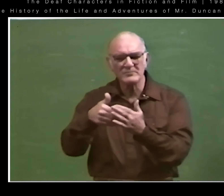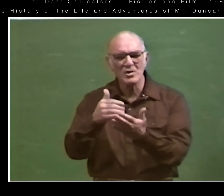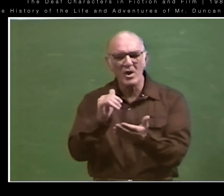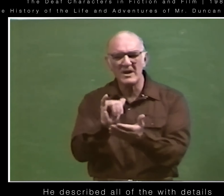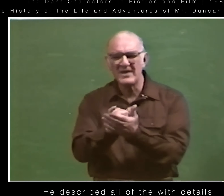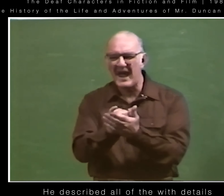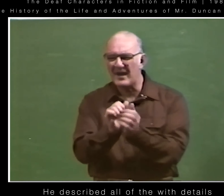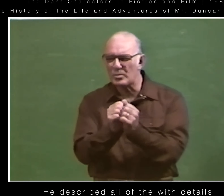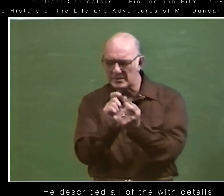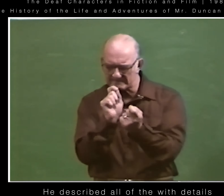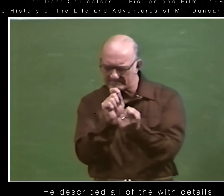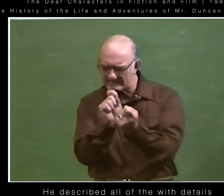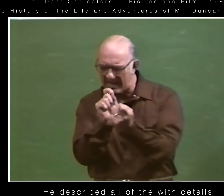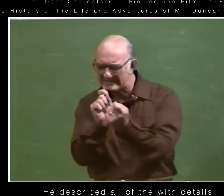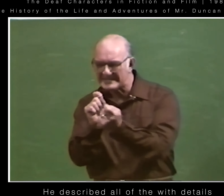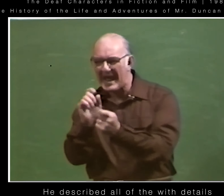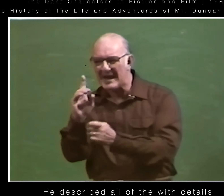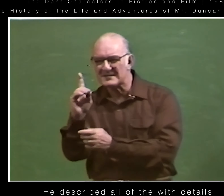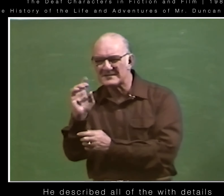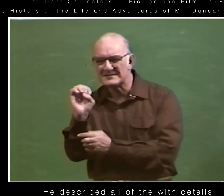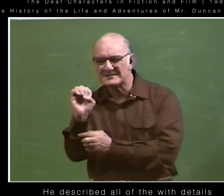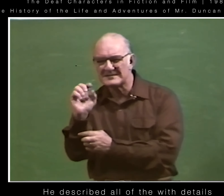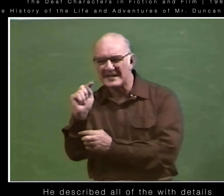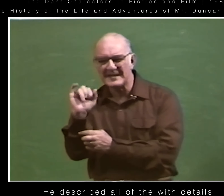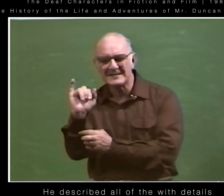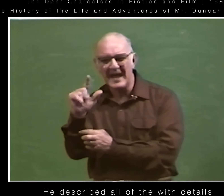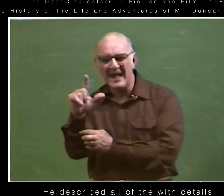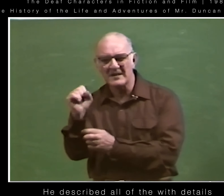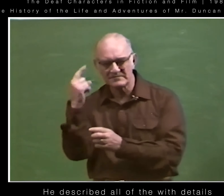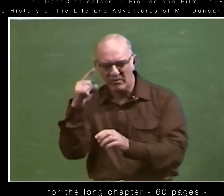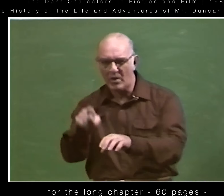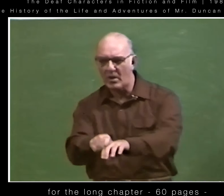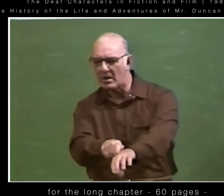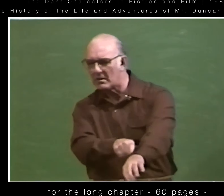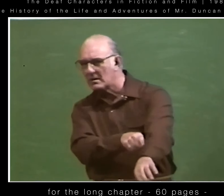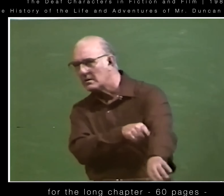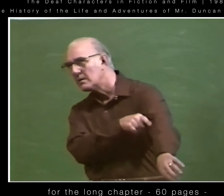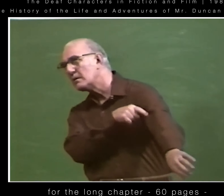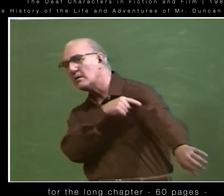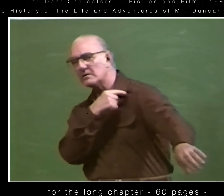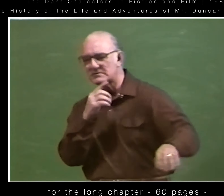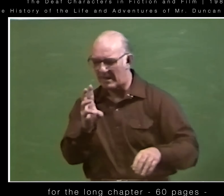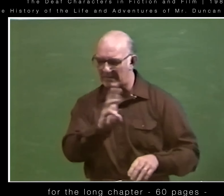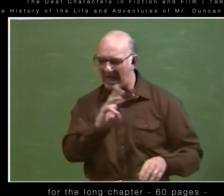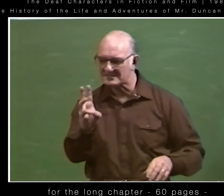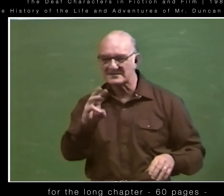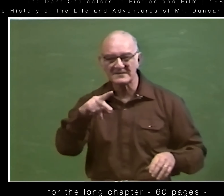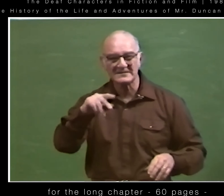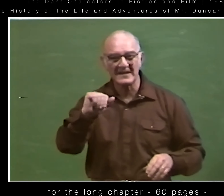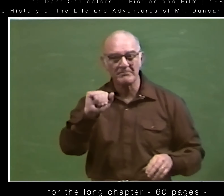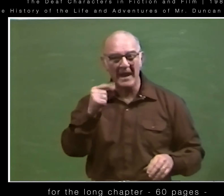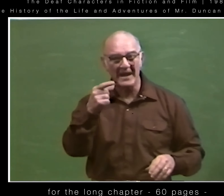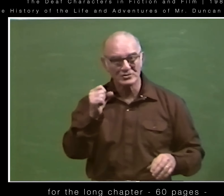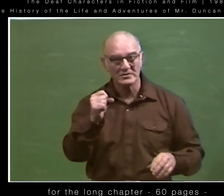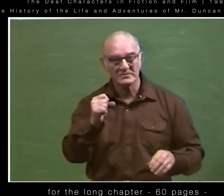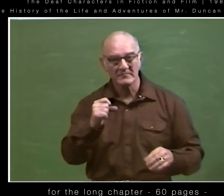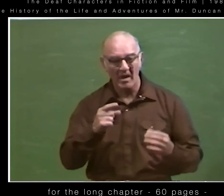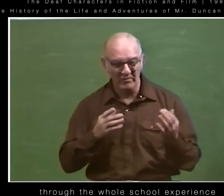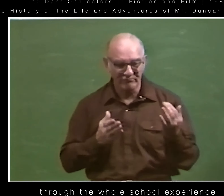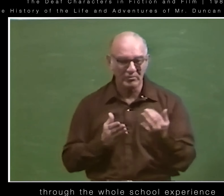all of that with exact details for like 60 pages, and